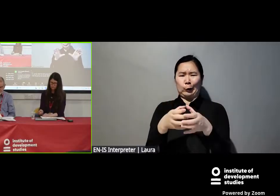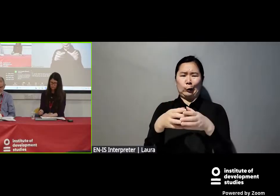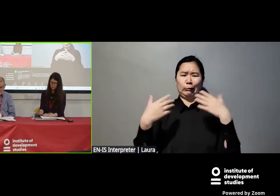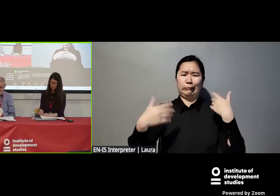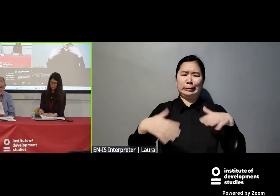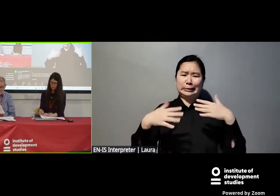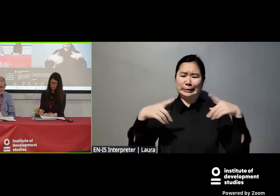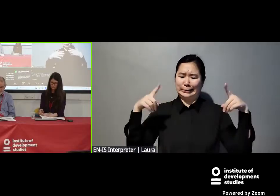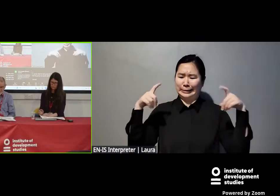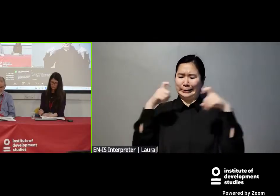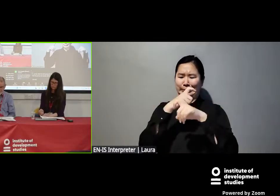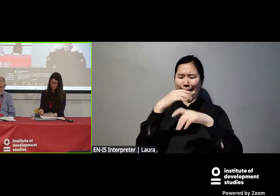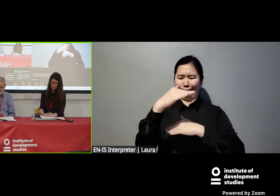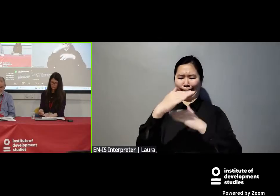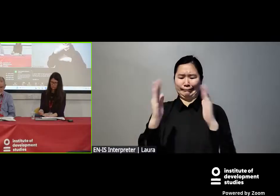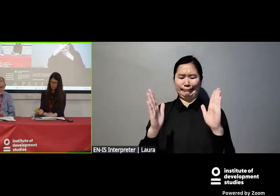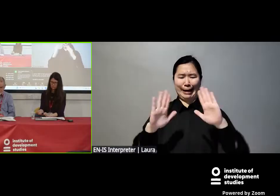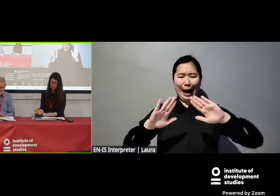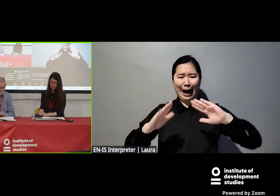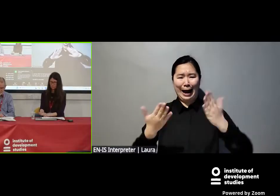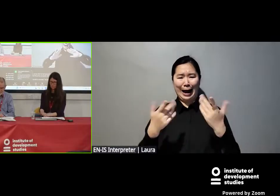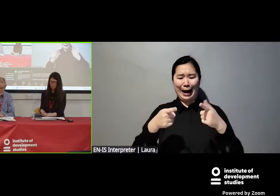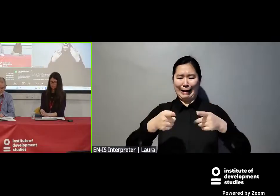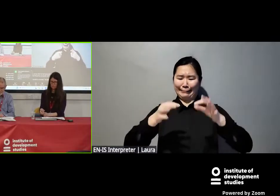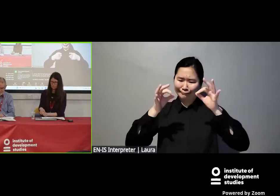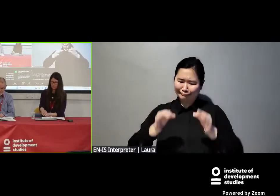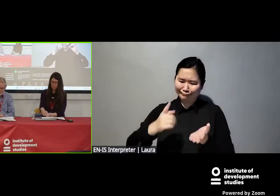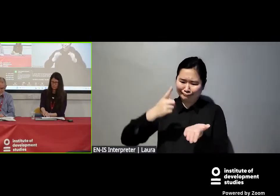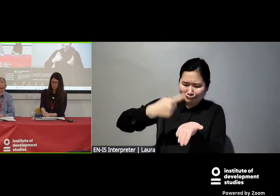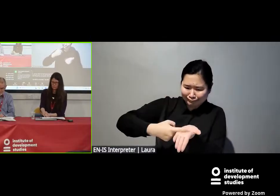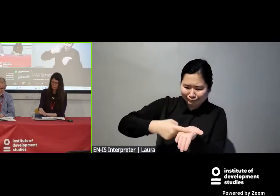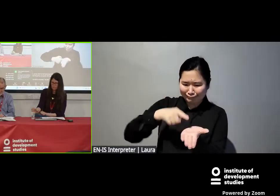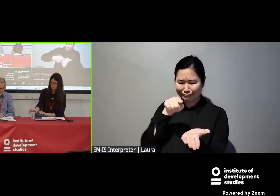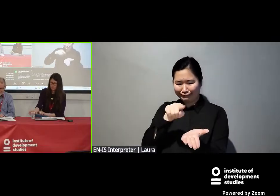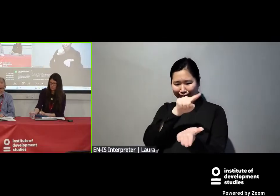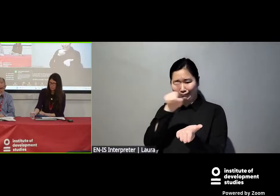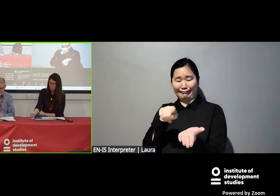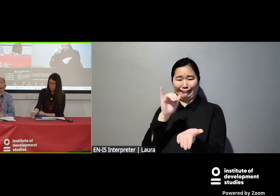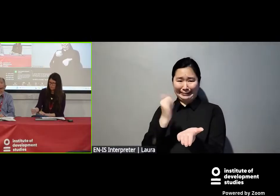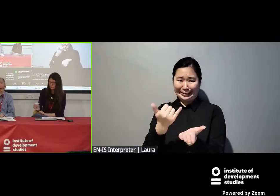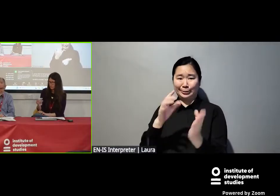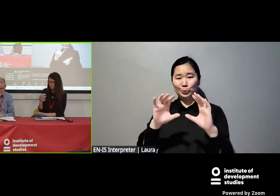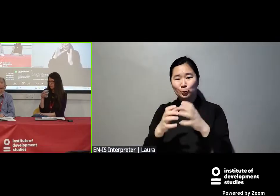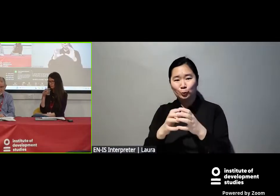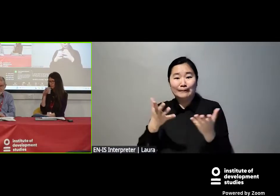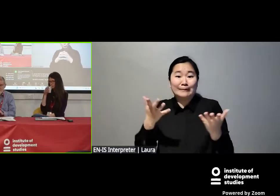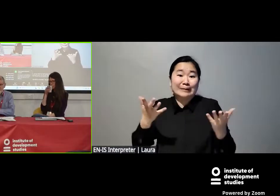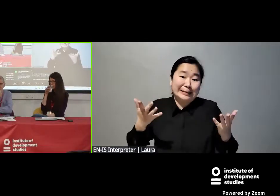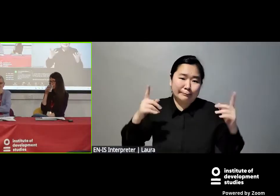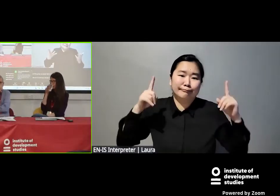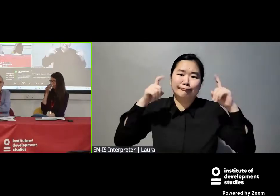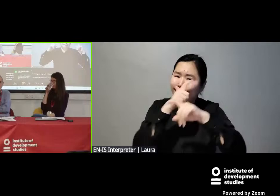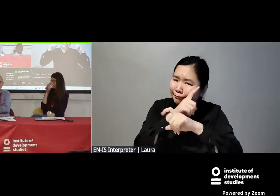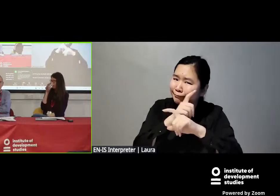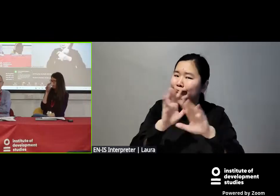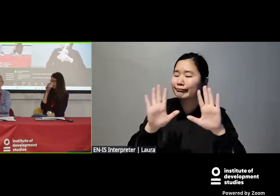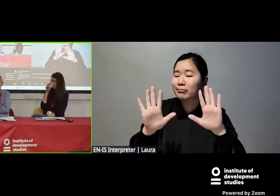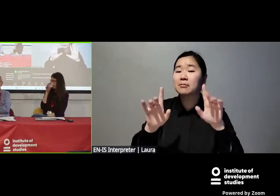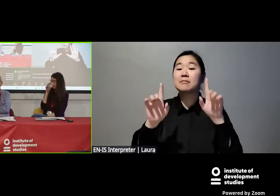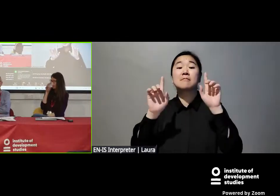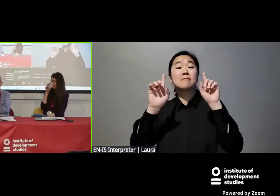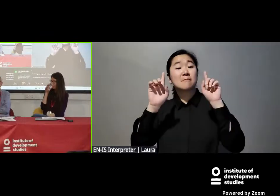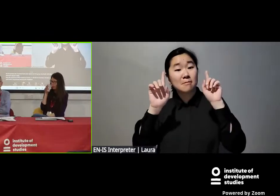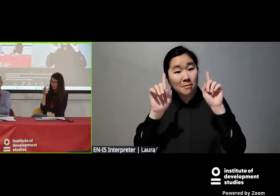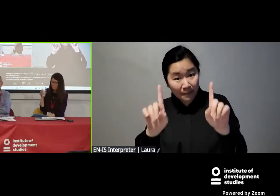particularly marginalised people with disabilities. And so that paper is quite illuminating, both in its approach, but it's really good to